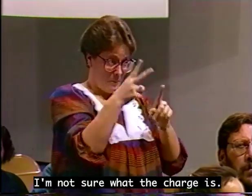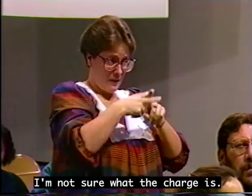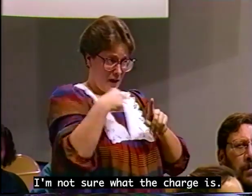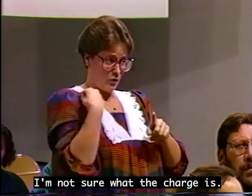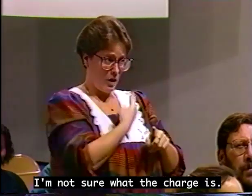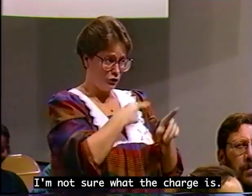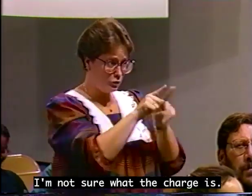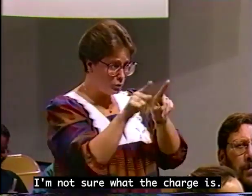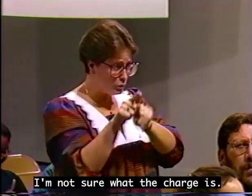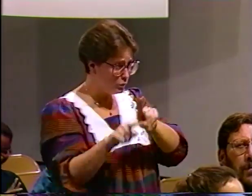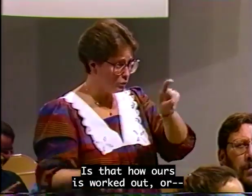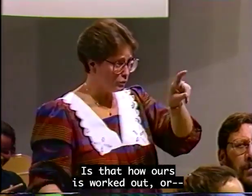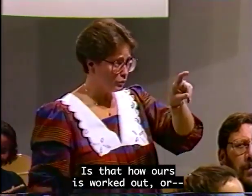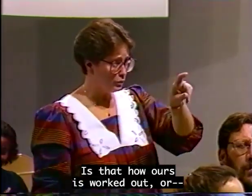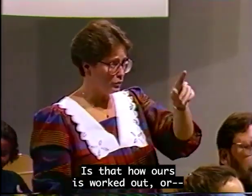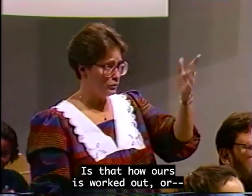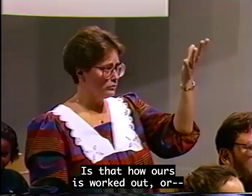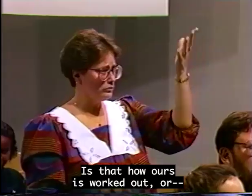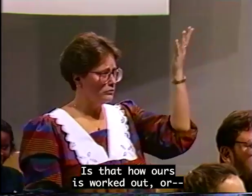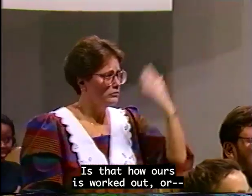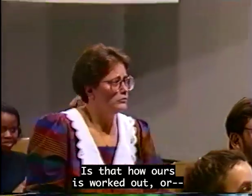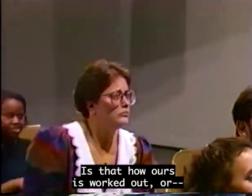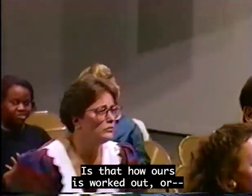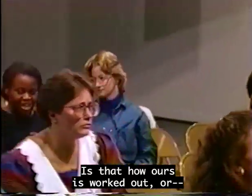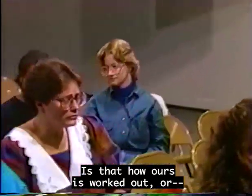sure what the charge is. Is that how ours is worked out, or?